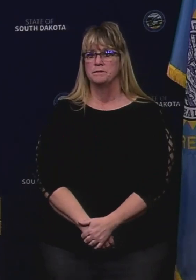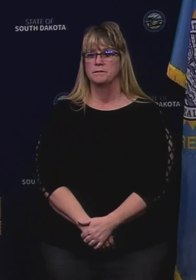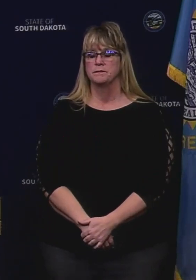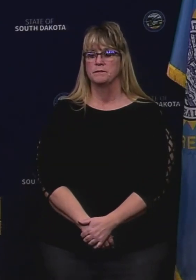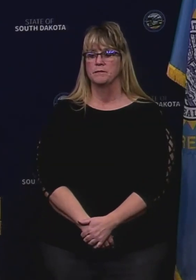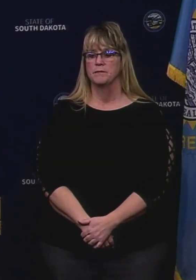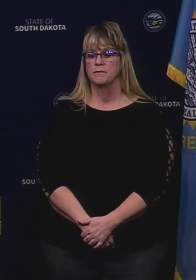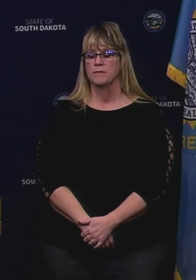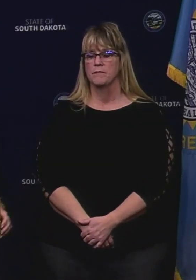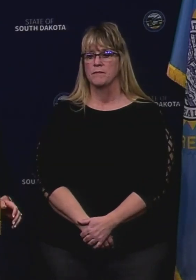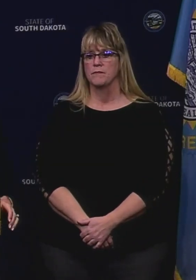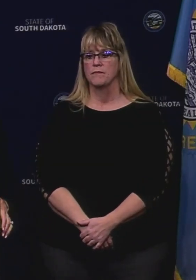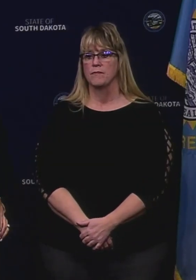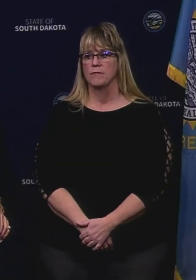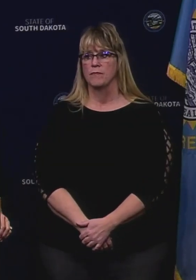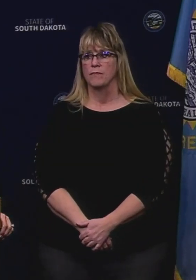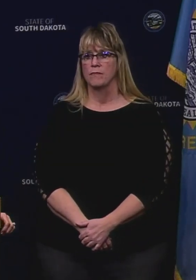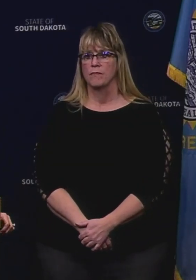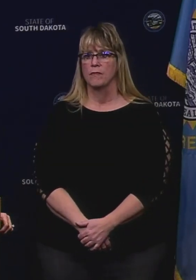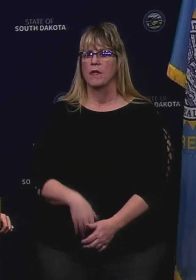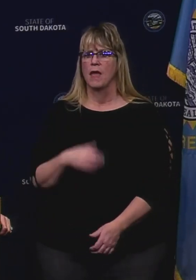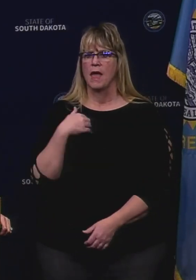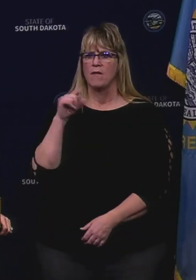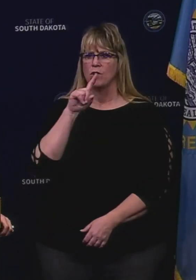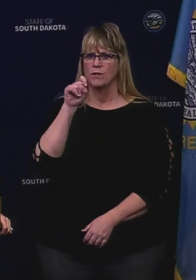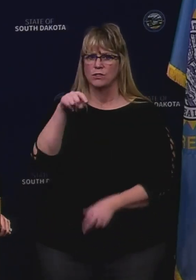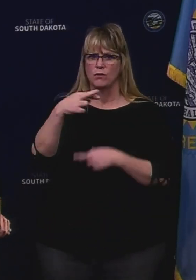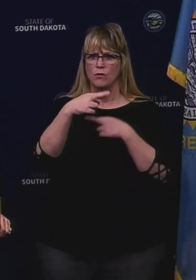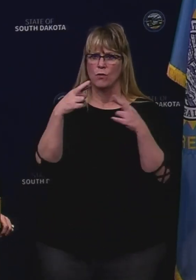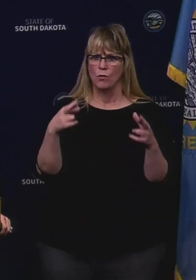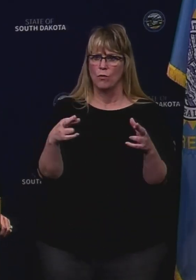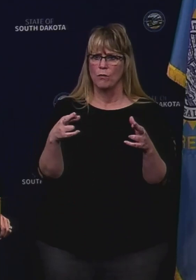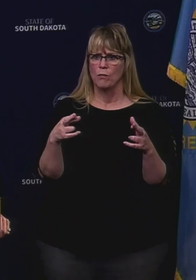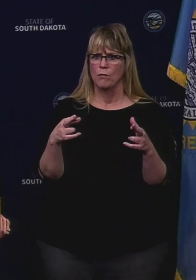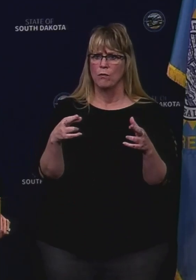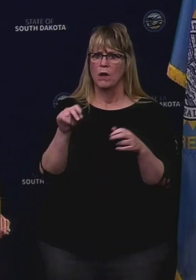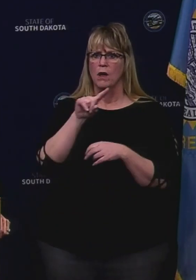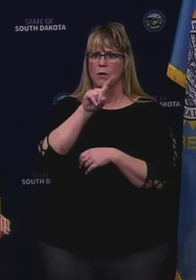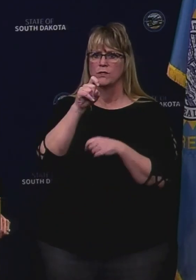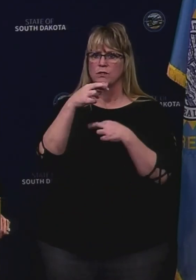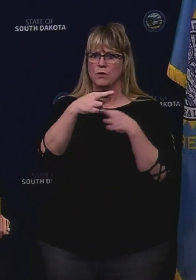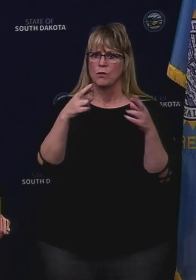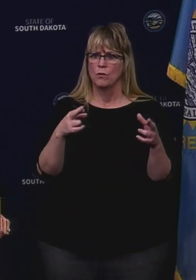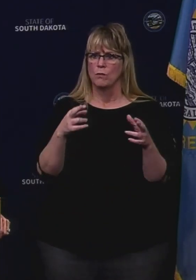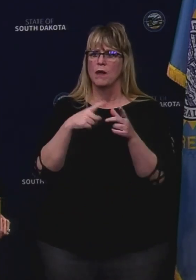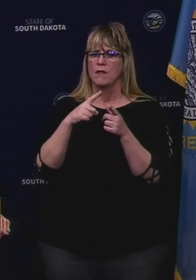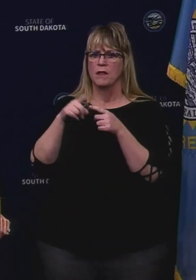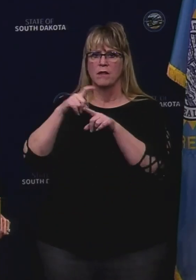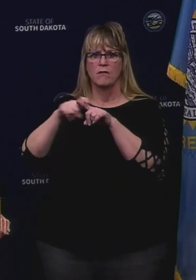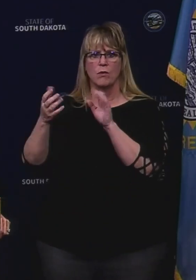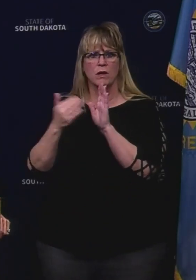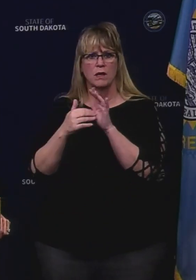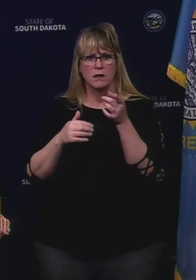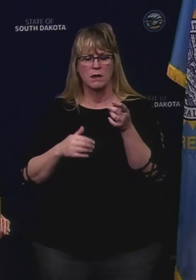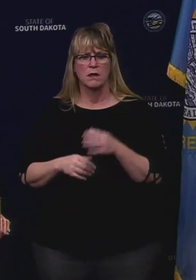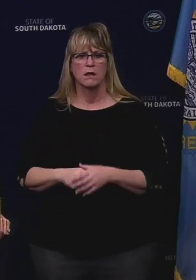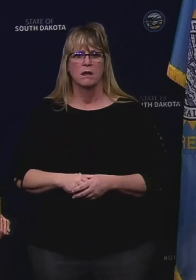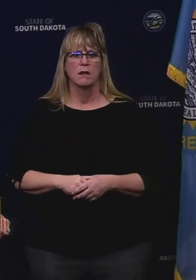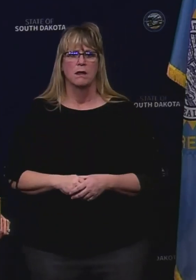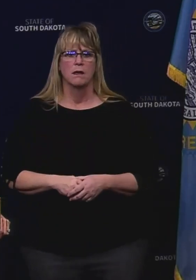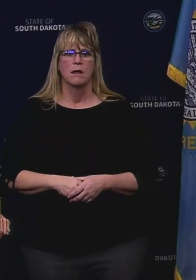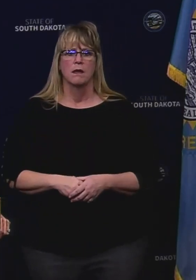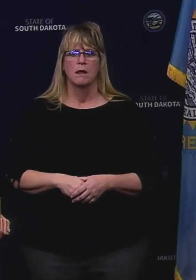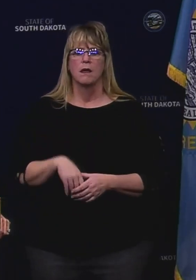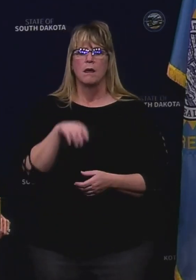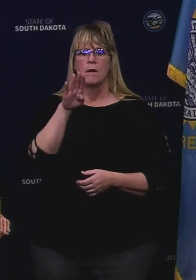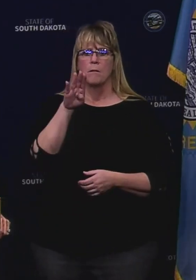Thank you. We'll have a question in the room. Now we'll take a question in the room and then go to one back to the phone. Governor, Bob